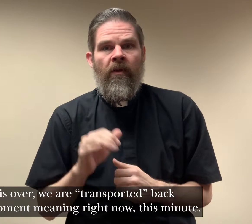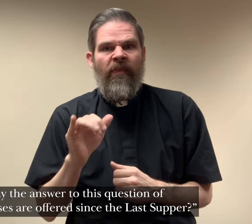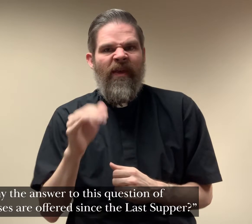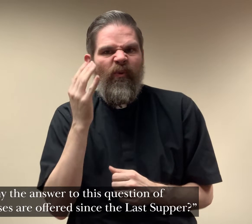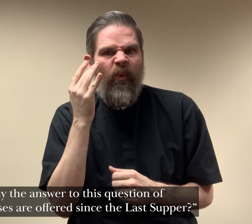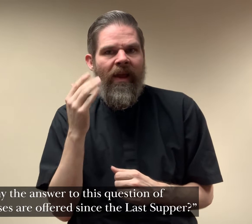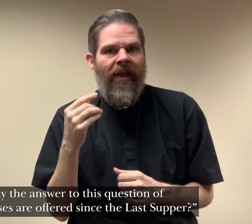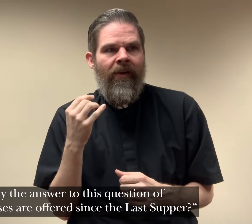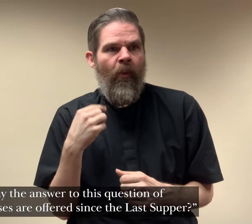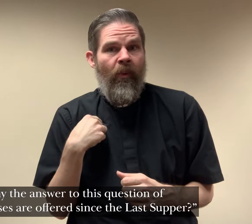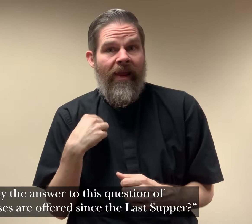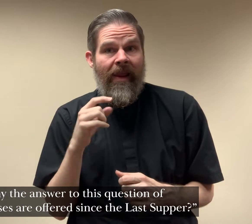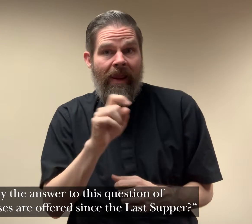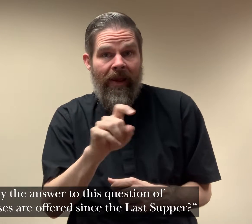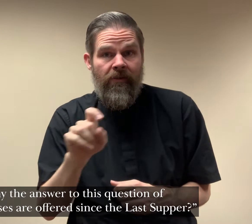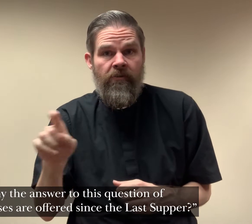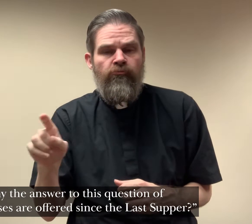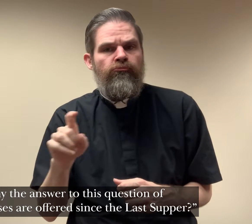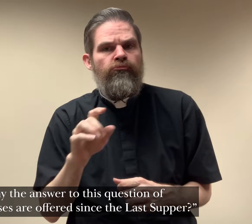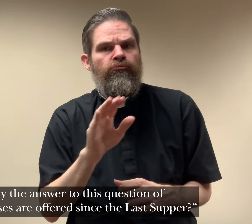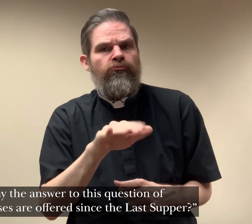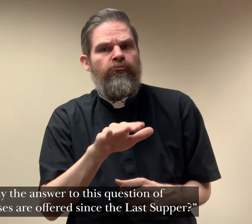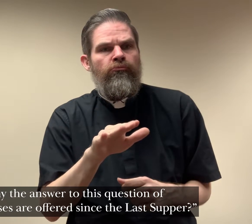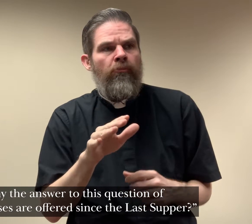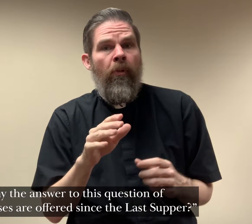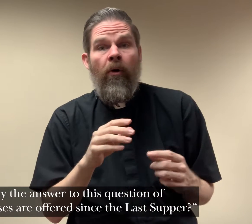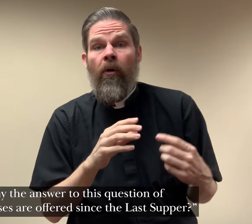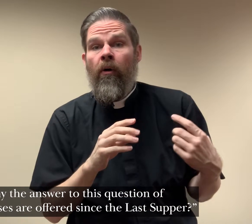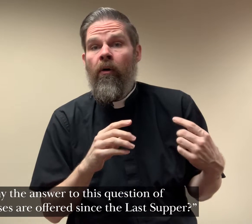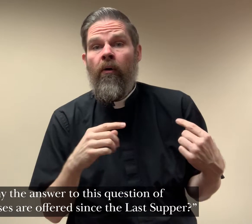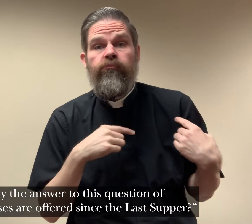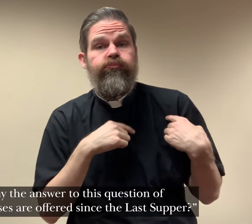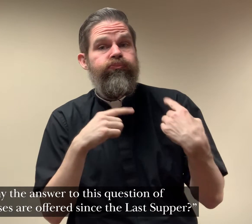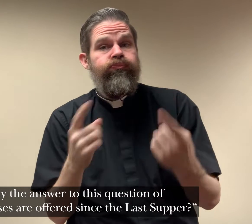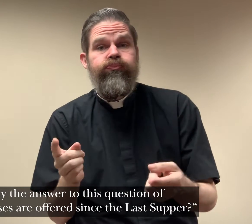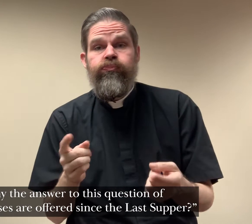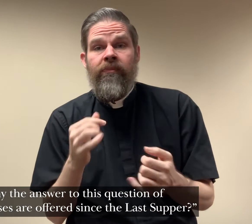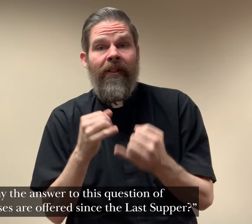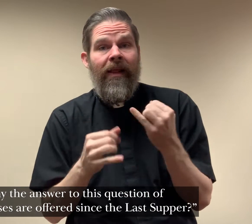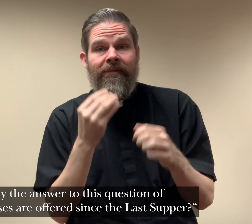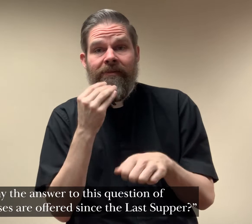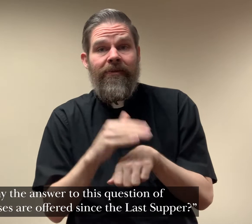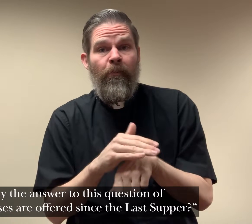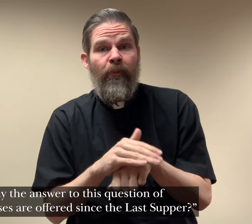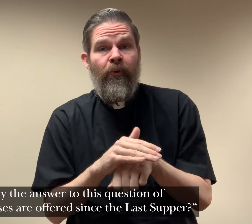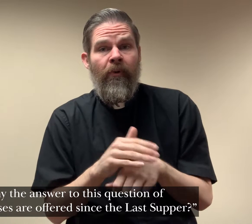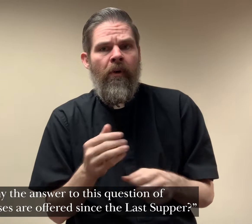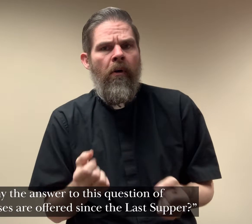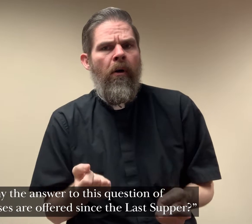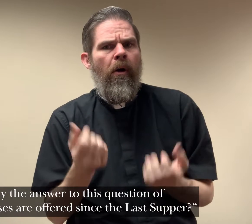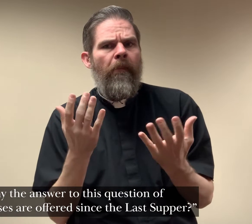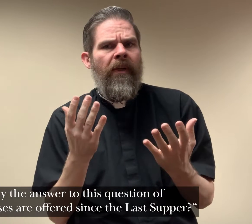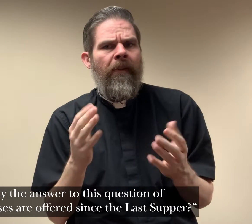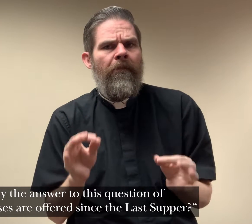That is why the answer to this question of how many Masses are offered since the Last Supper